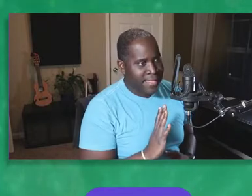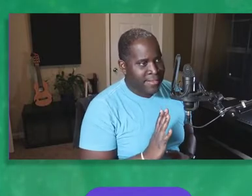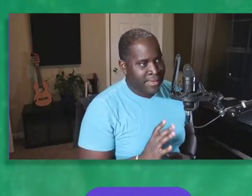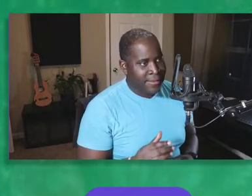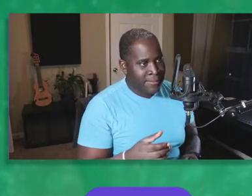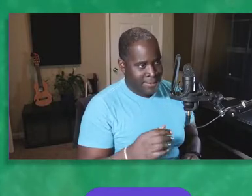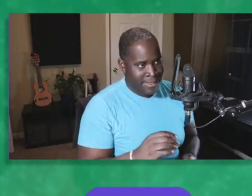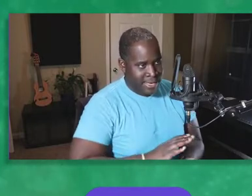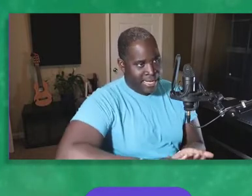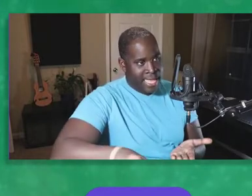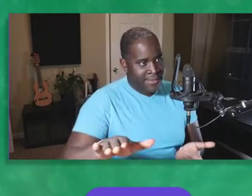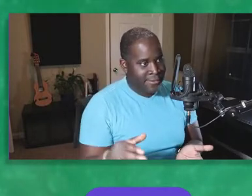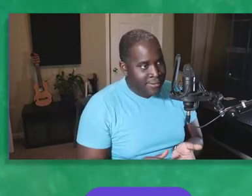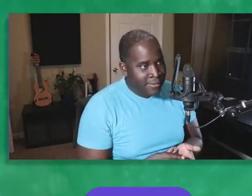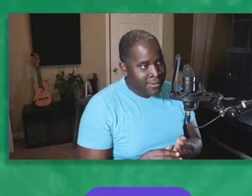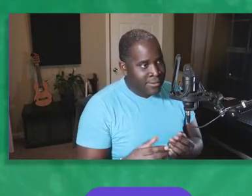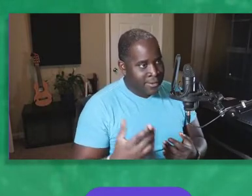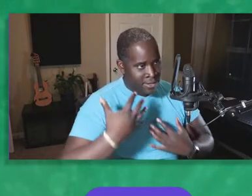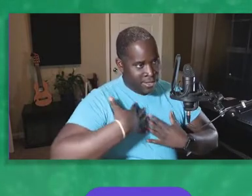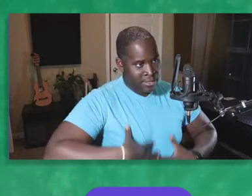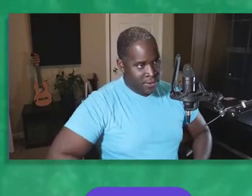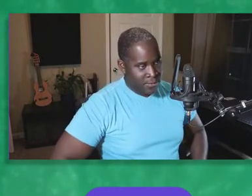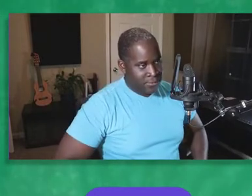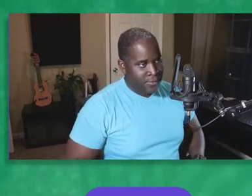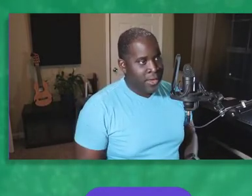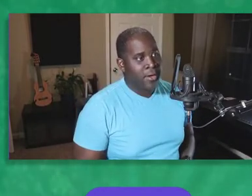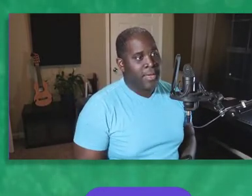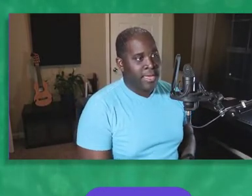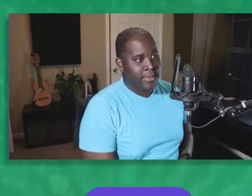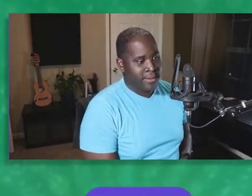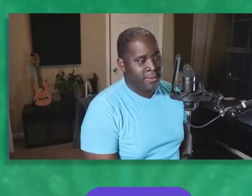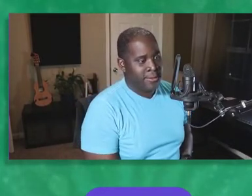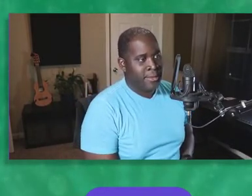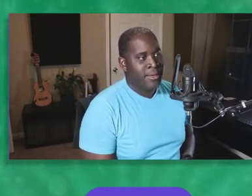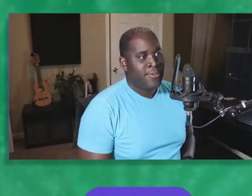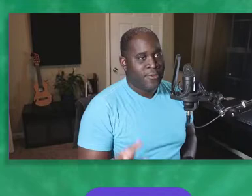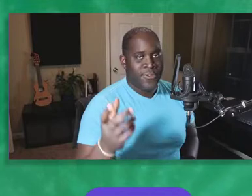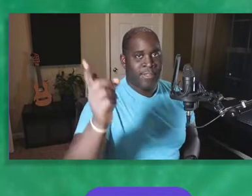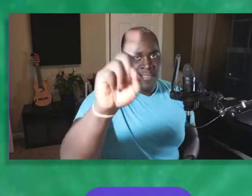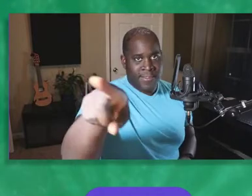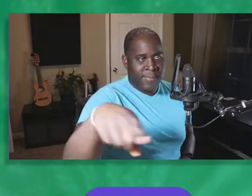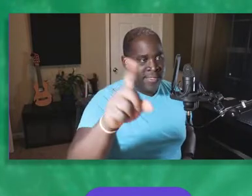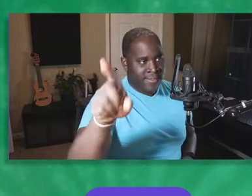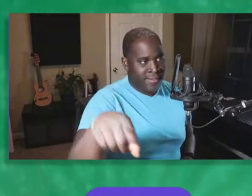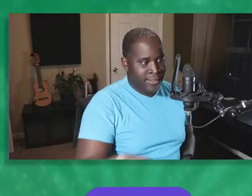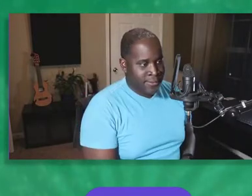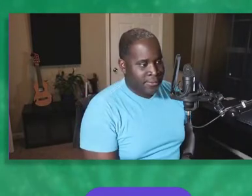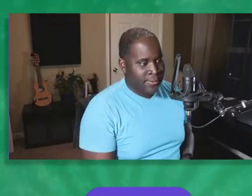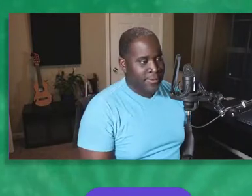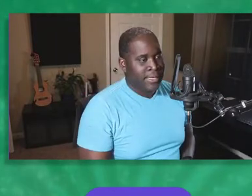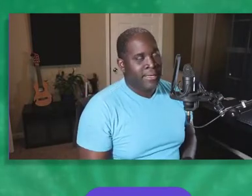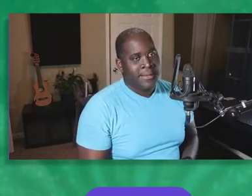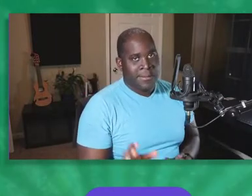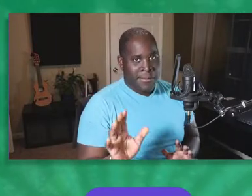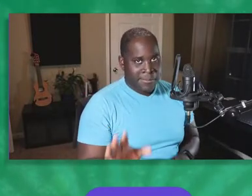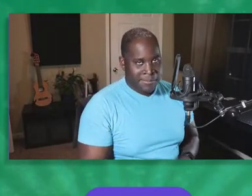means those fancy. Are nice. Clothes. Nice. Okay. So this means his